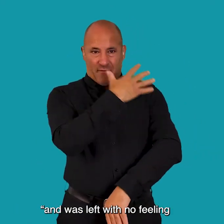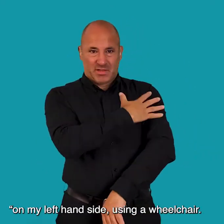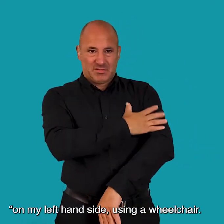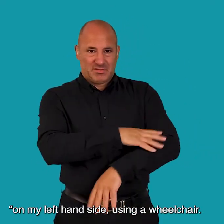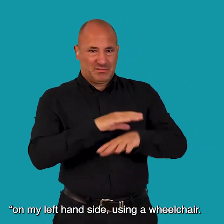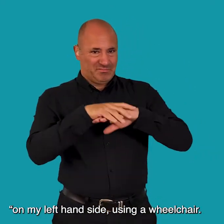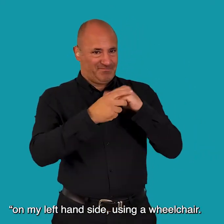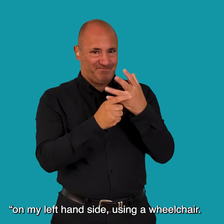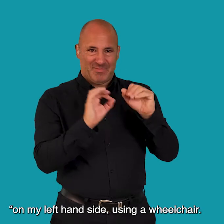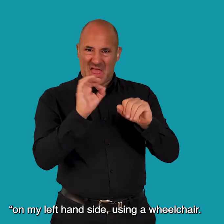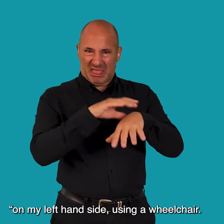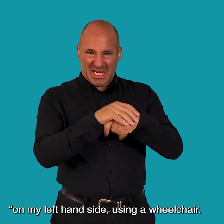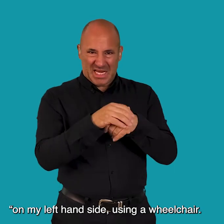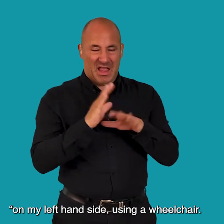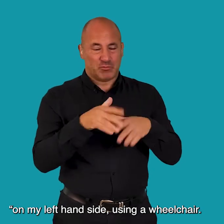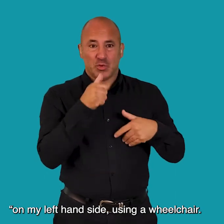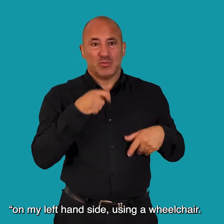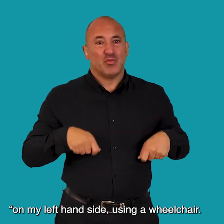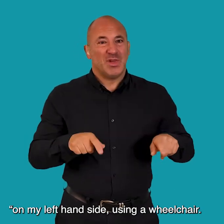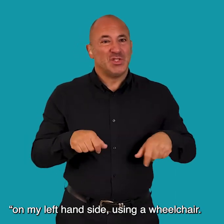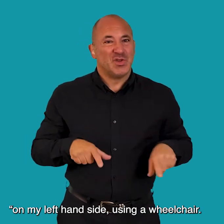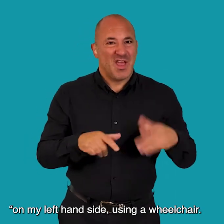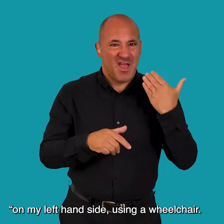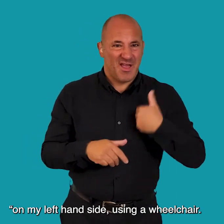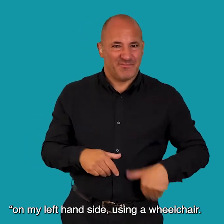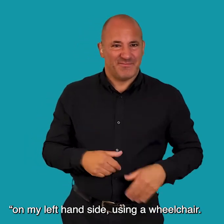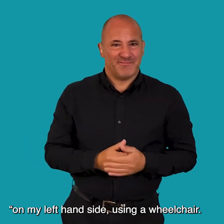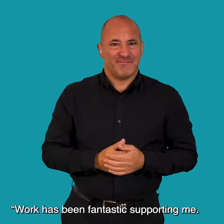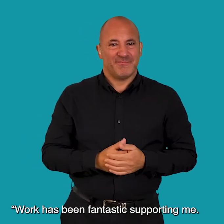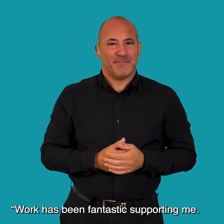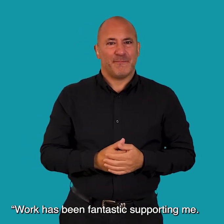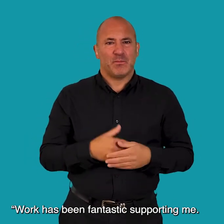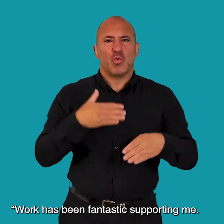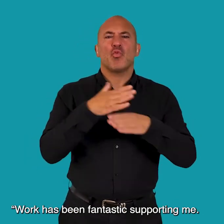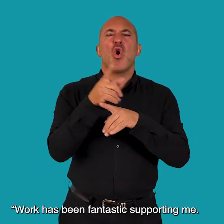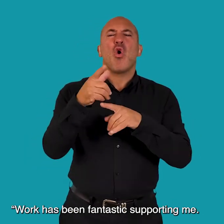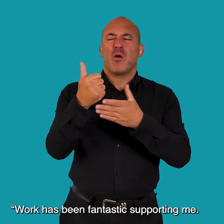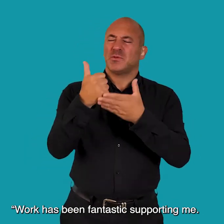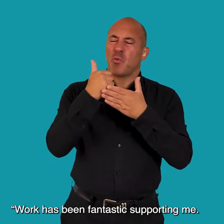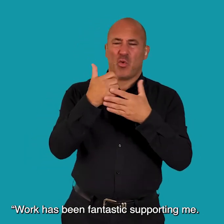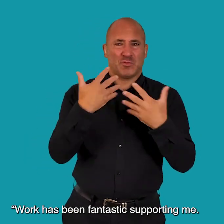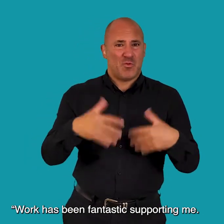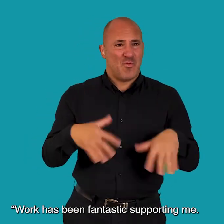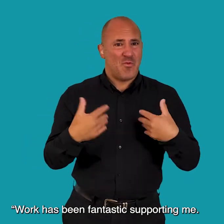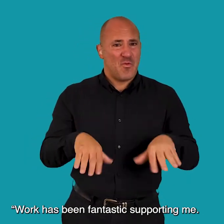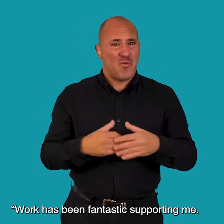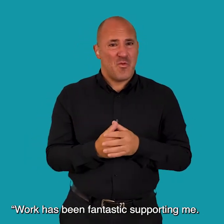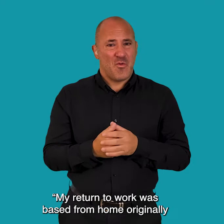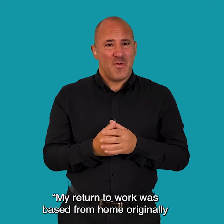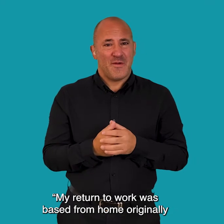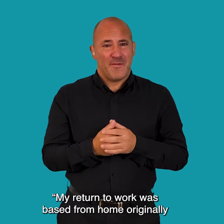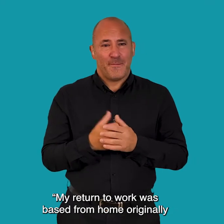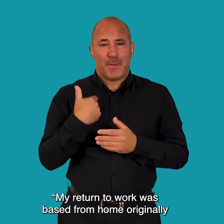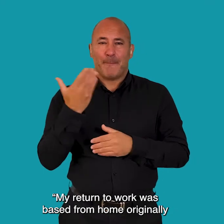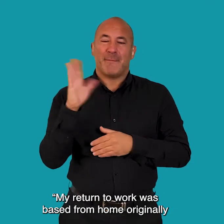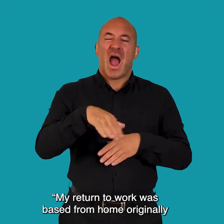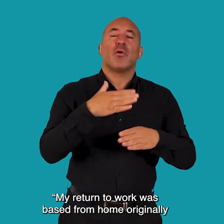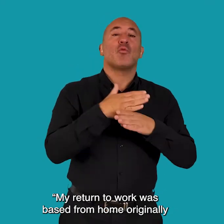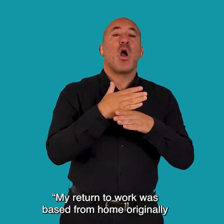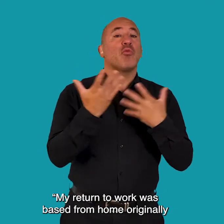on my left-hand side, using a wheelchair. Work has been fantastic supporting me. My return to work was based from